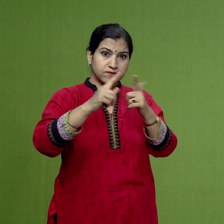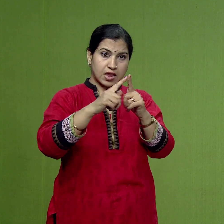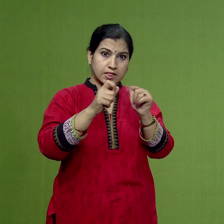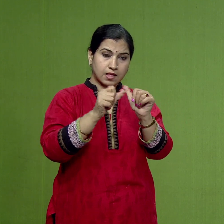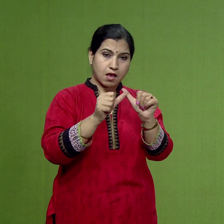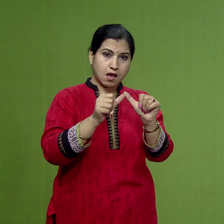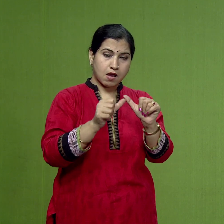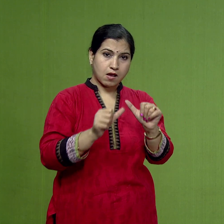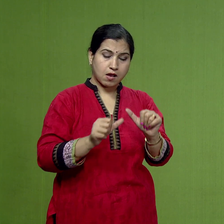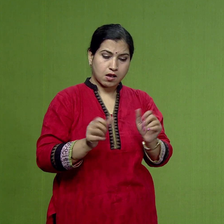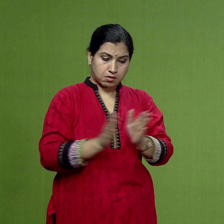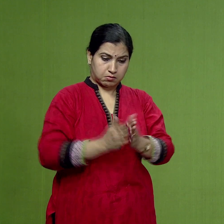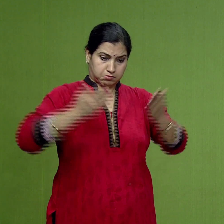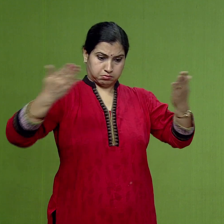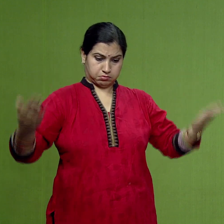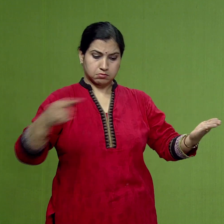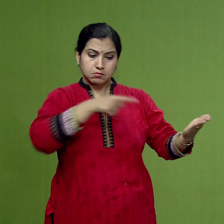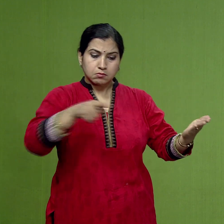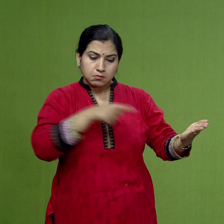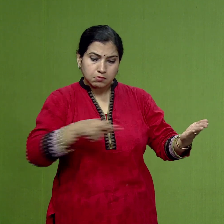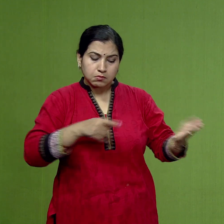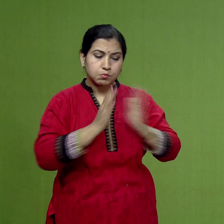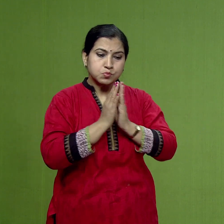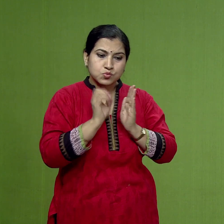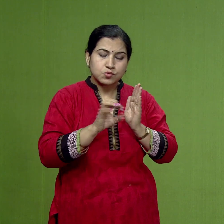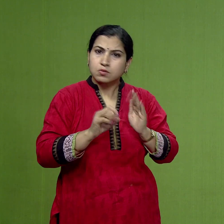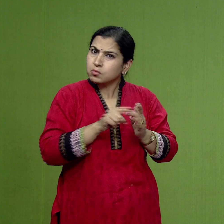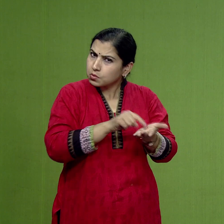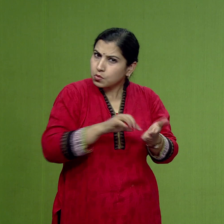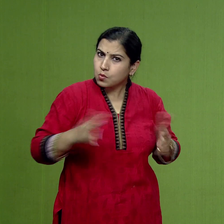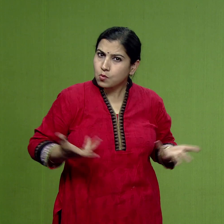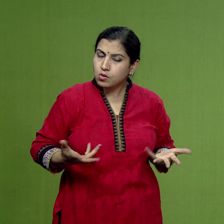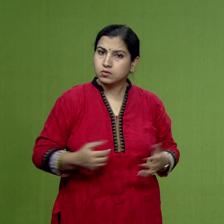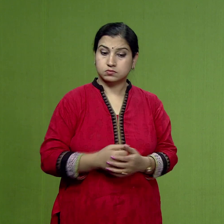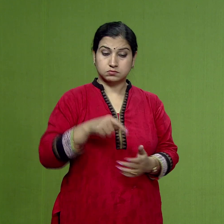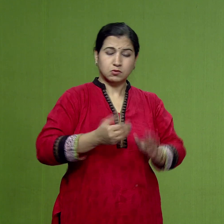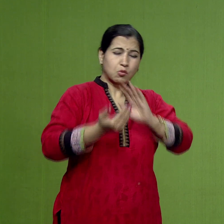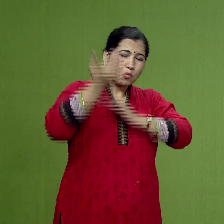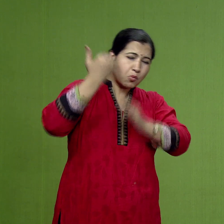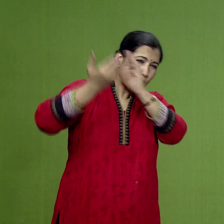Yes, they are our ancient scriptures, and Rig Veda is the oldest of